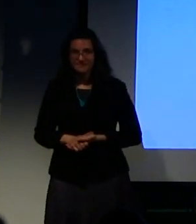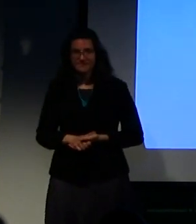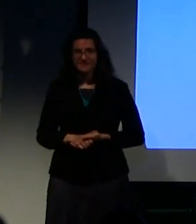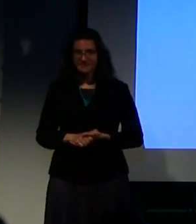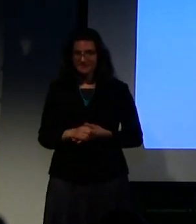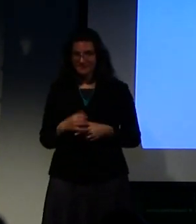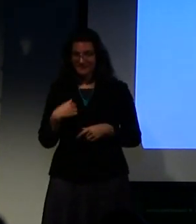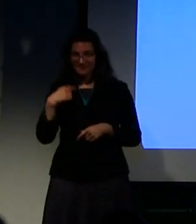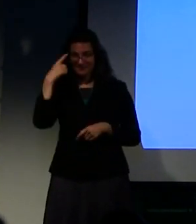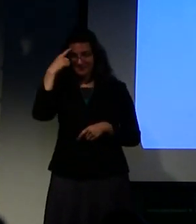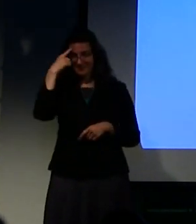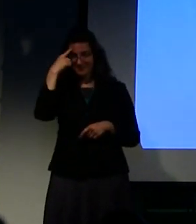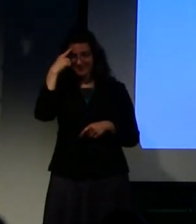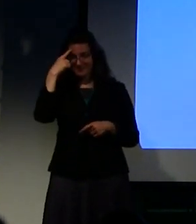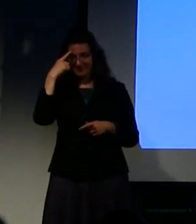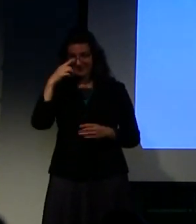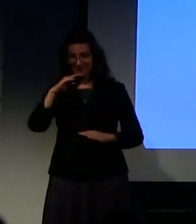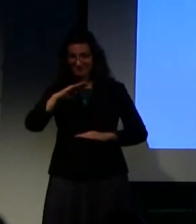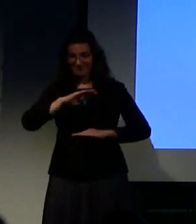I think we're good.